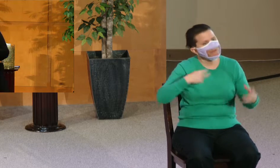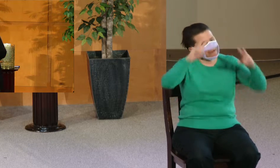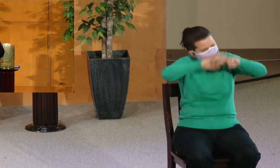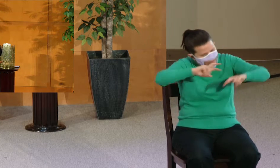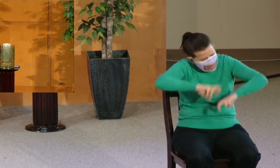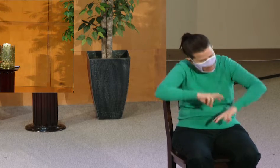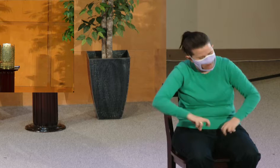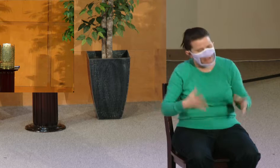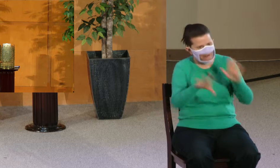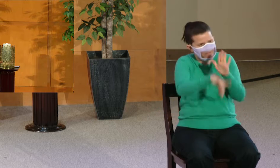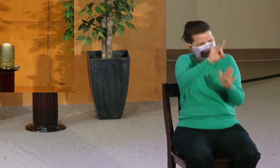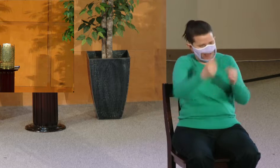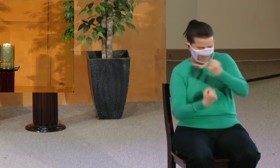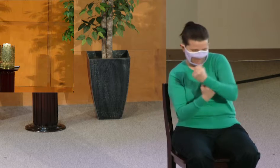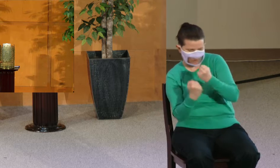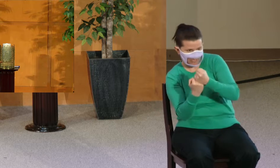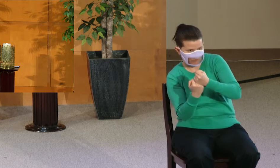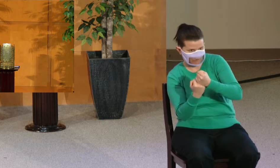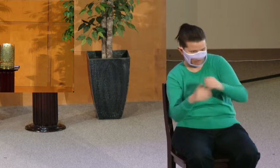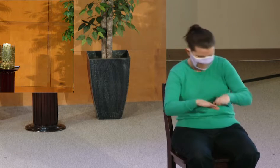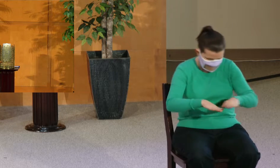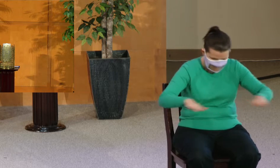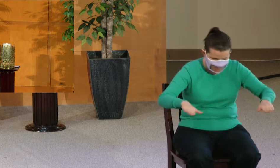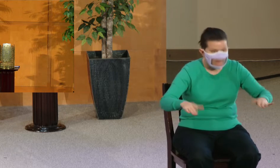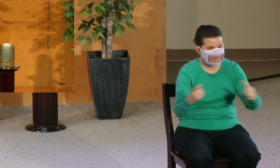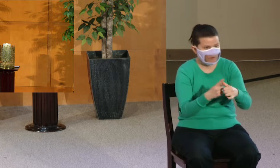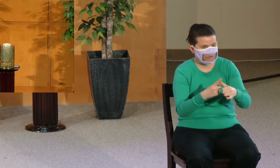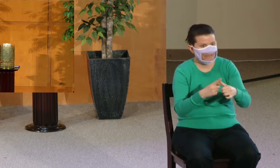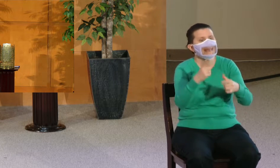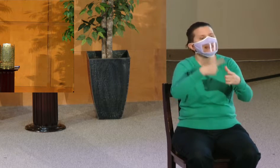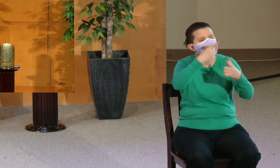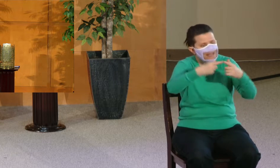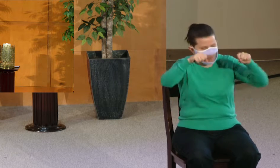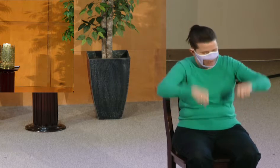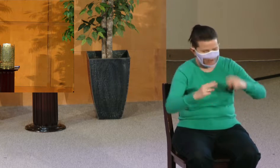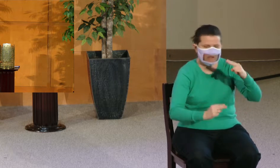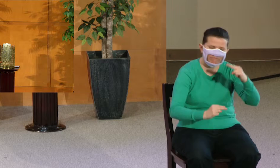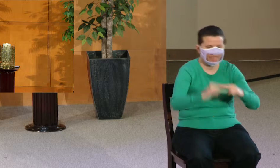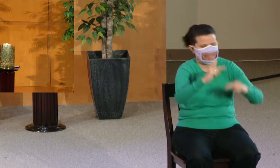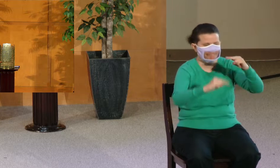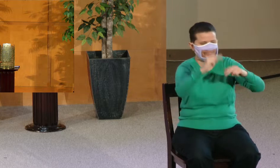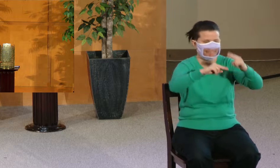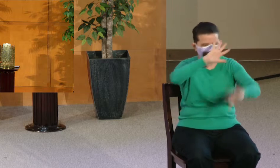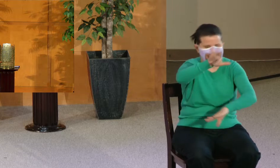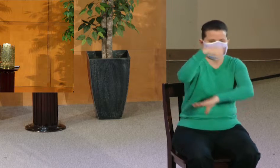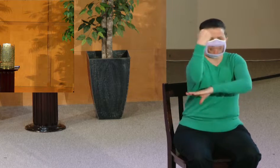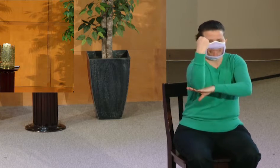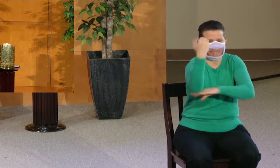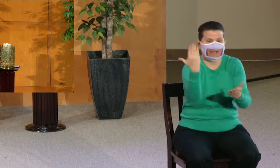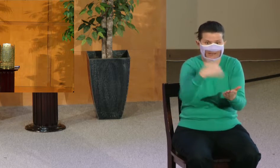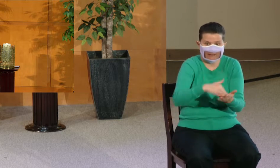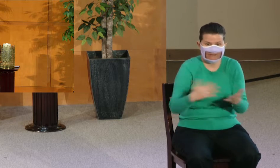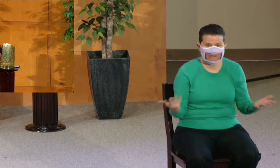rebuild. And that's where we are right now. And my friends, we are resilient. You've proven already that